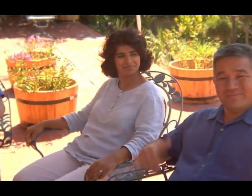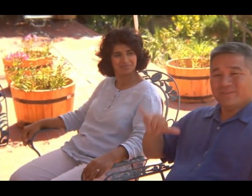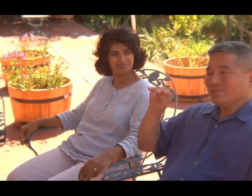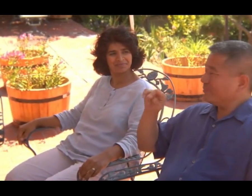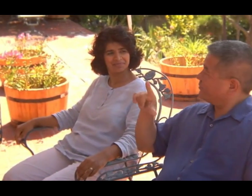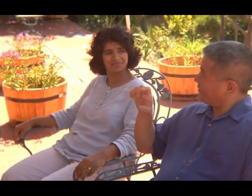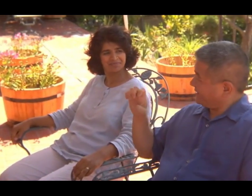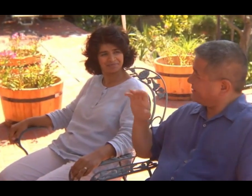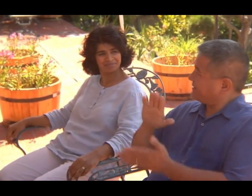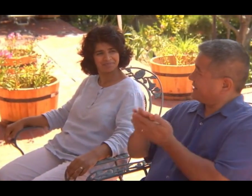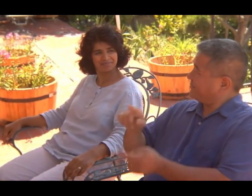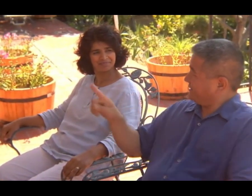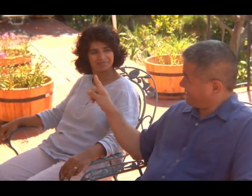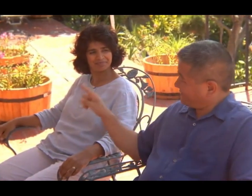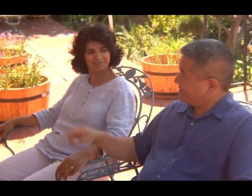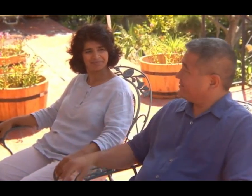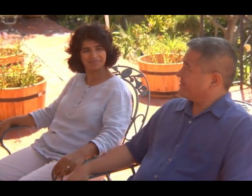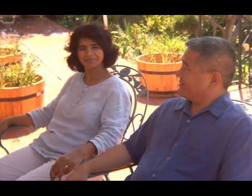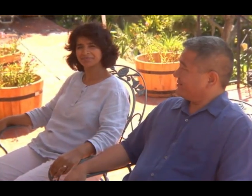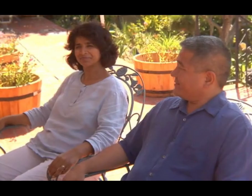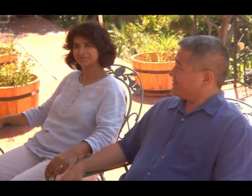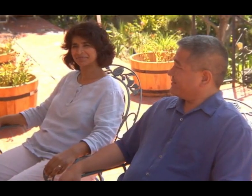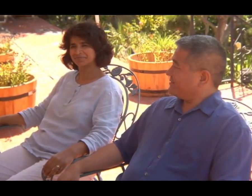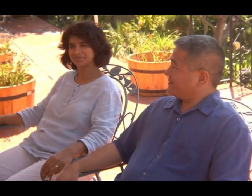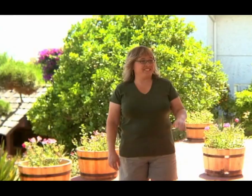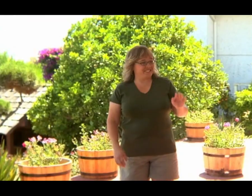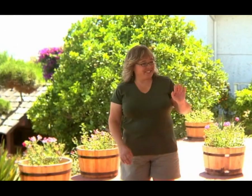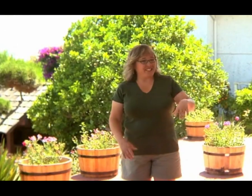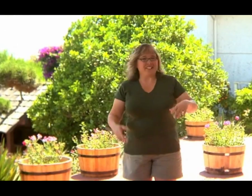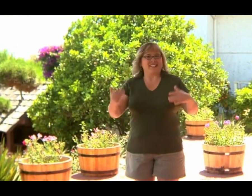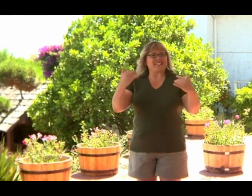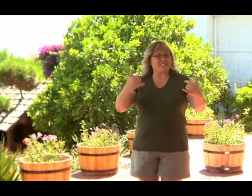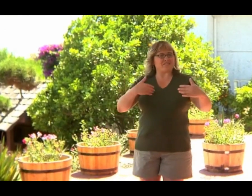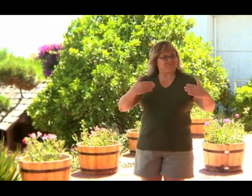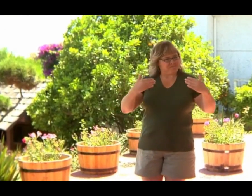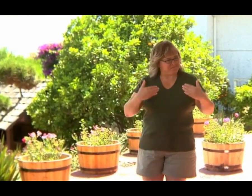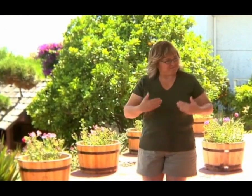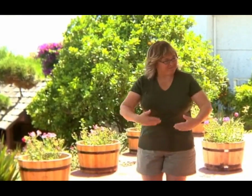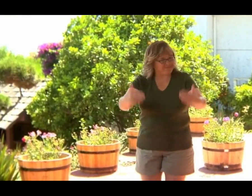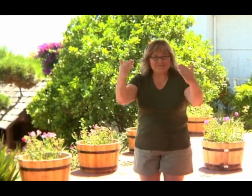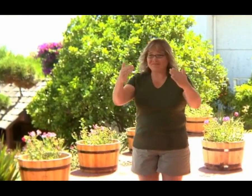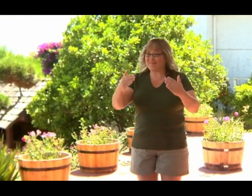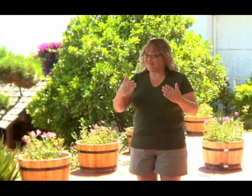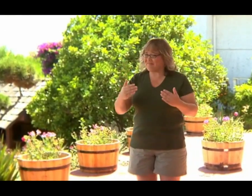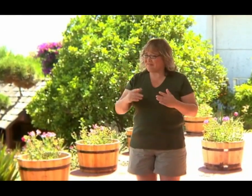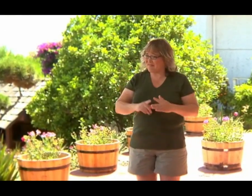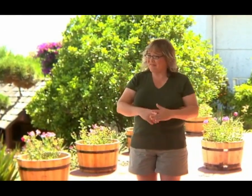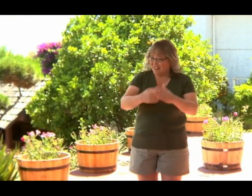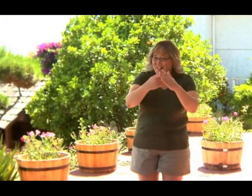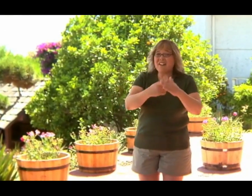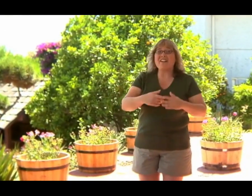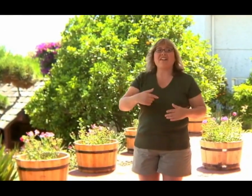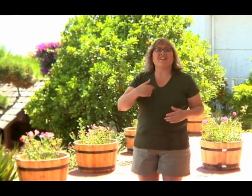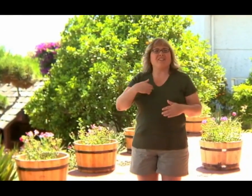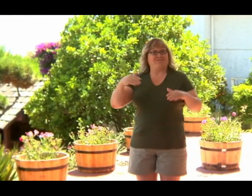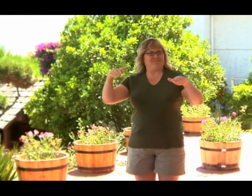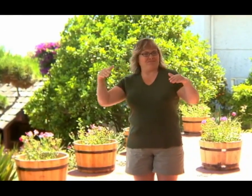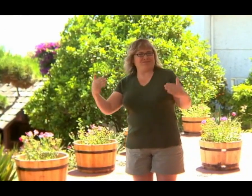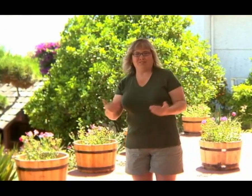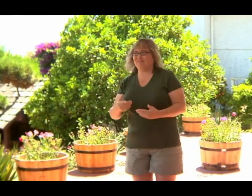Hello, I'm Yoon Lee. It's nice to meet all of you. Now I'm going to hand the program over to our guest speaker, Marla.